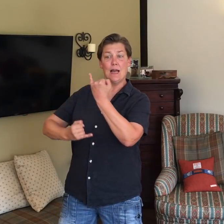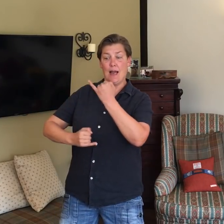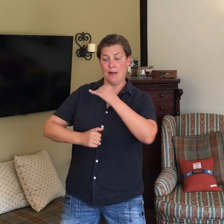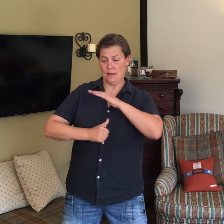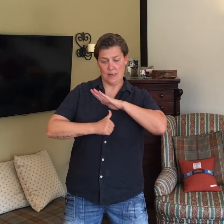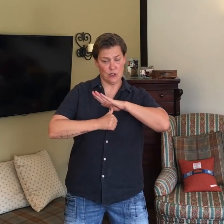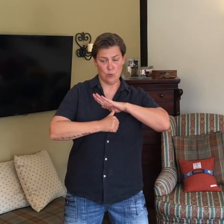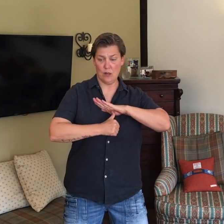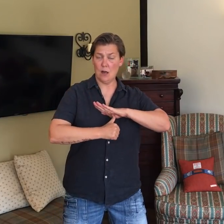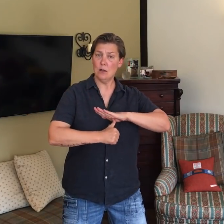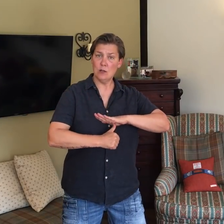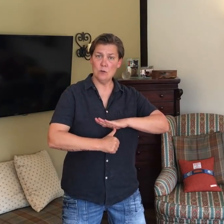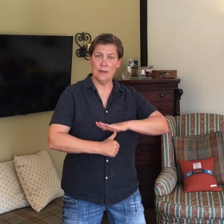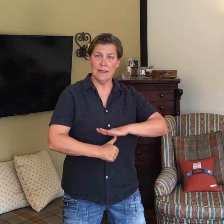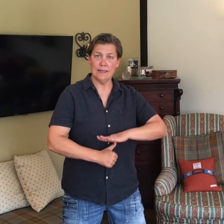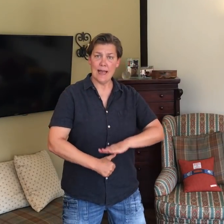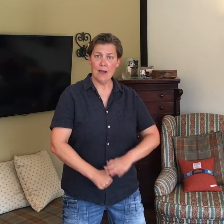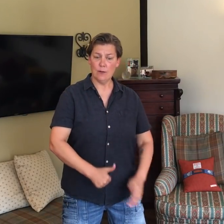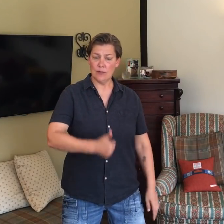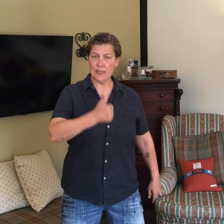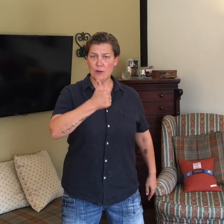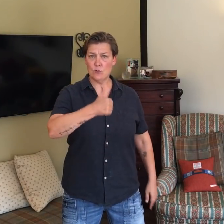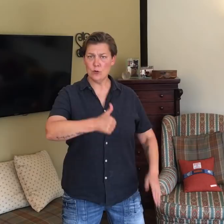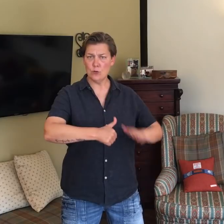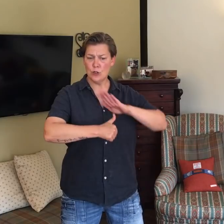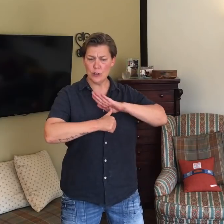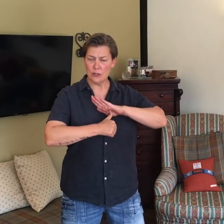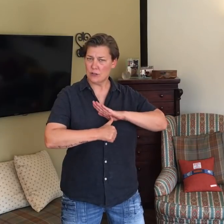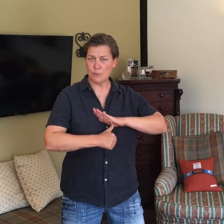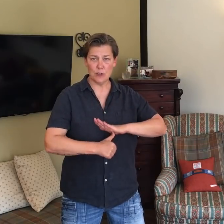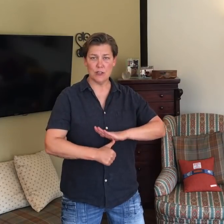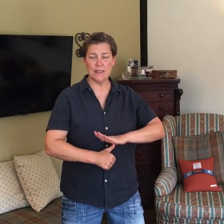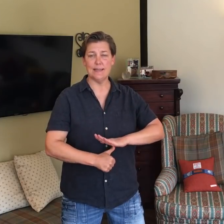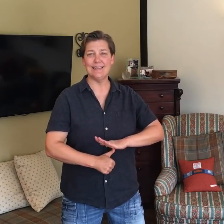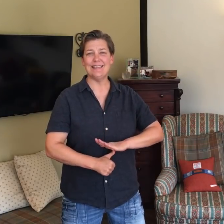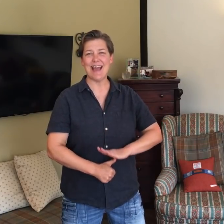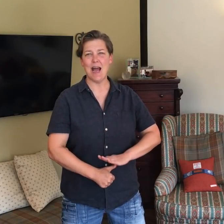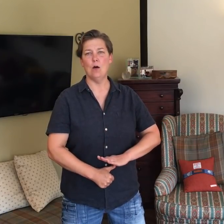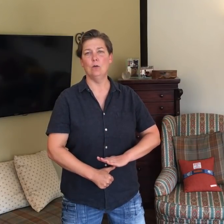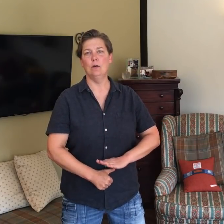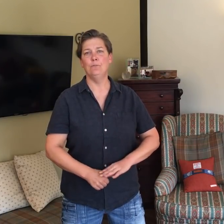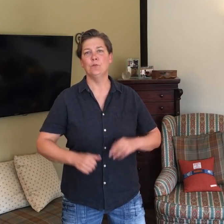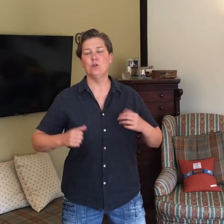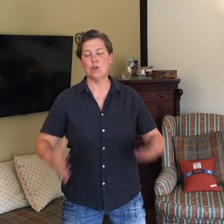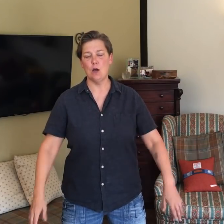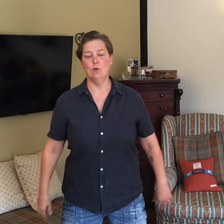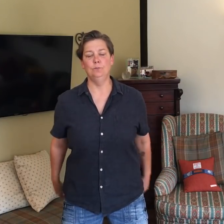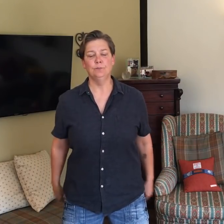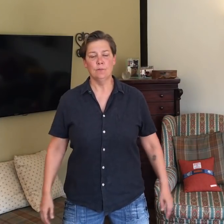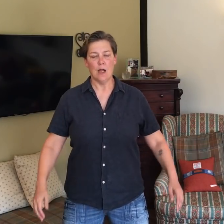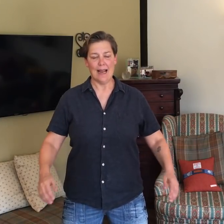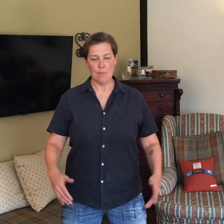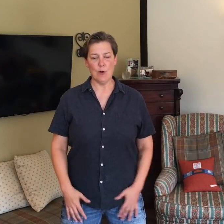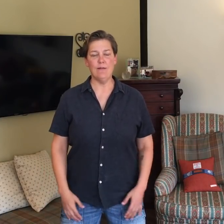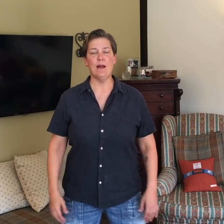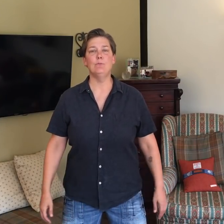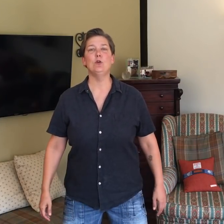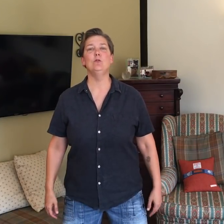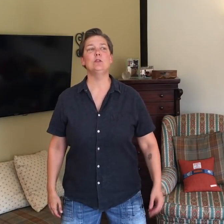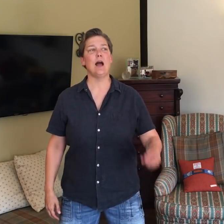And they just want to cut you down. They want to take all your good and just push it down. So, I am brave, I am bruised, I'm